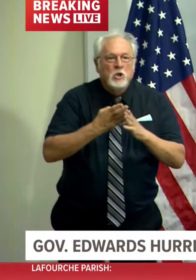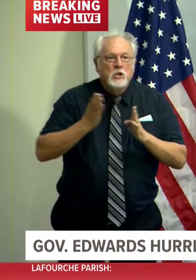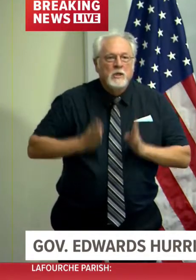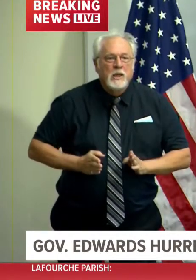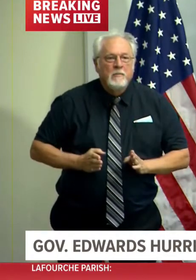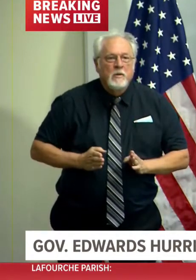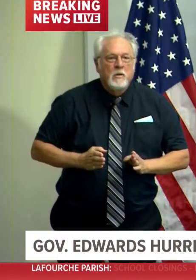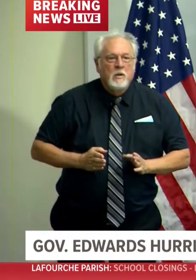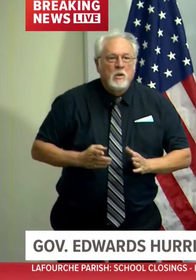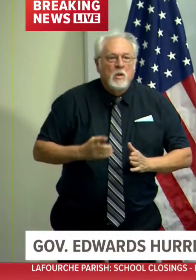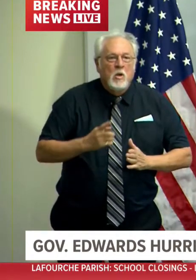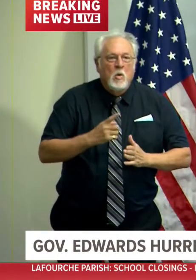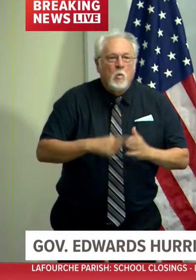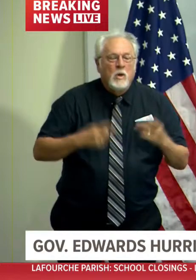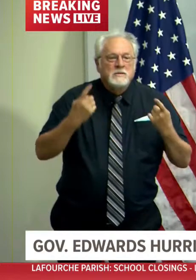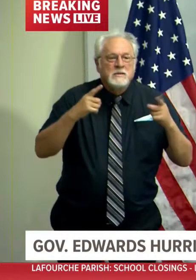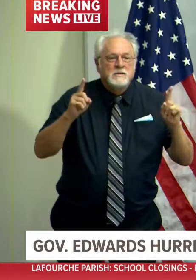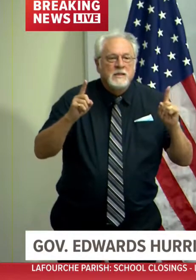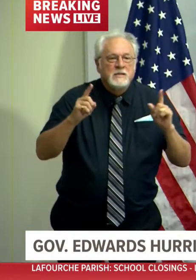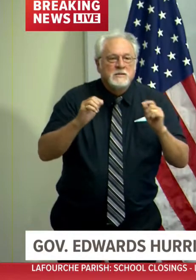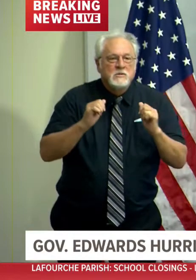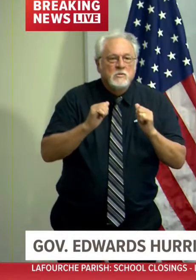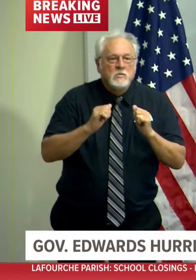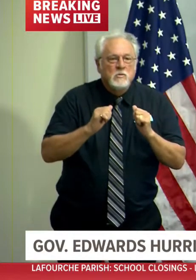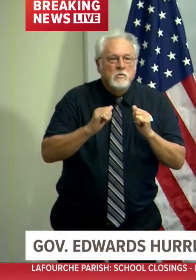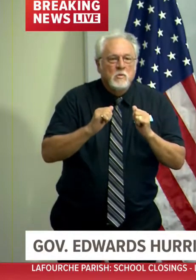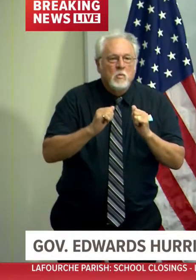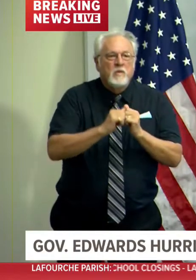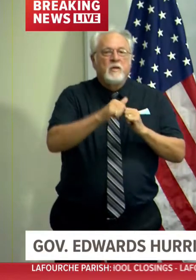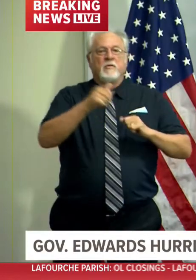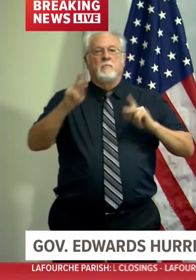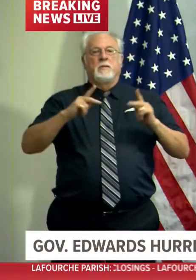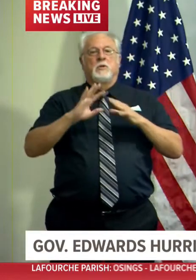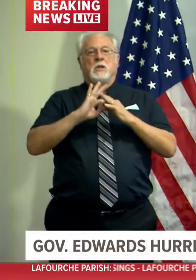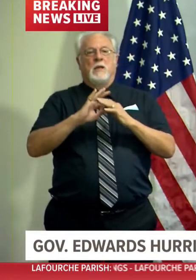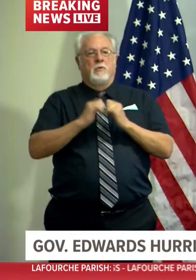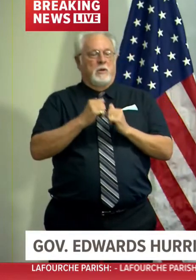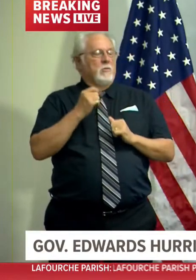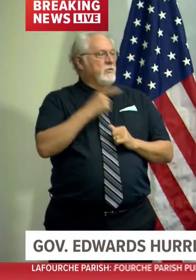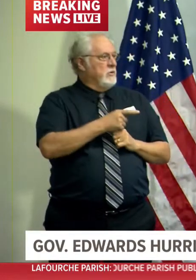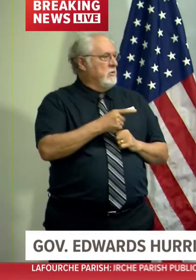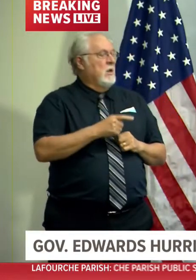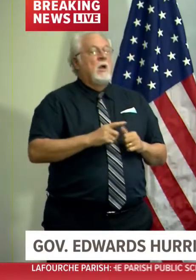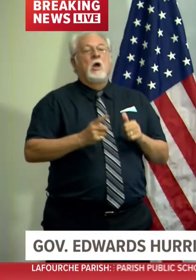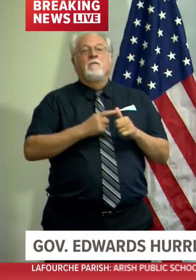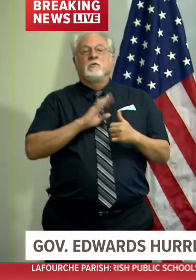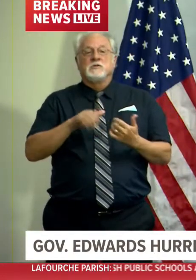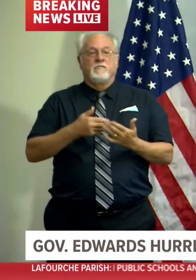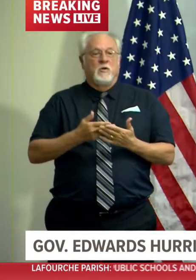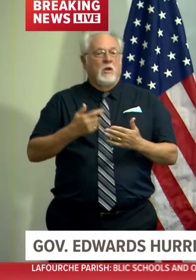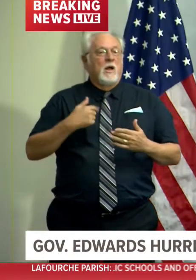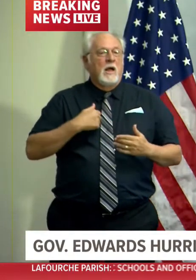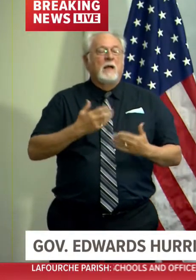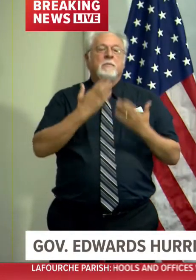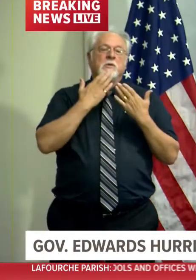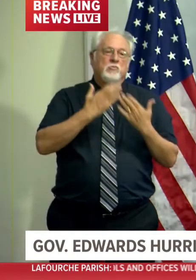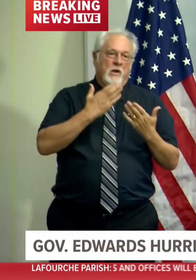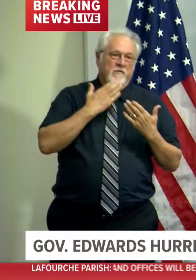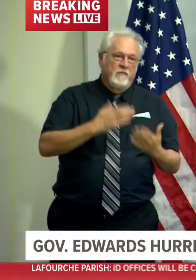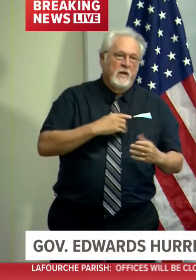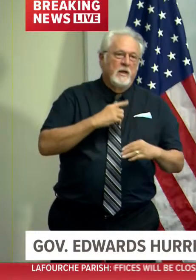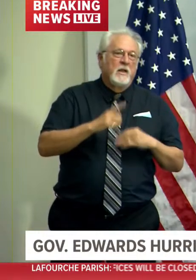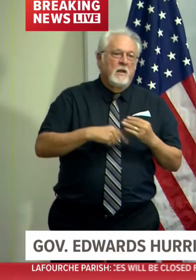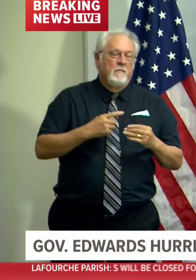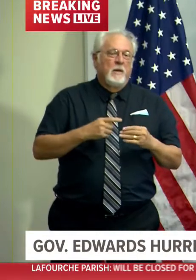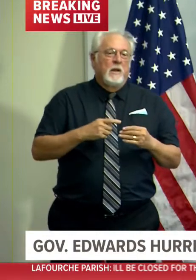of discussions are you having with other states as far as collaborating on these issues? First of all, I will tell you, I have been very gratified by